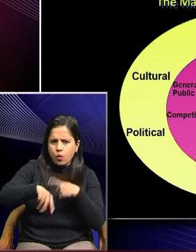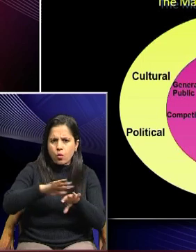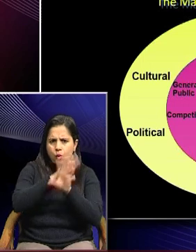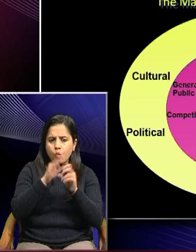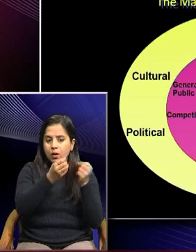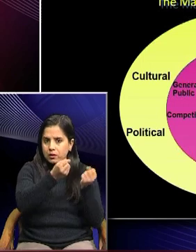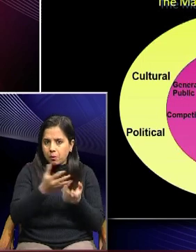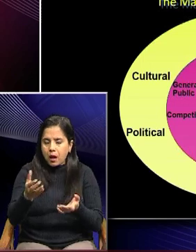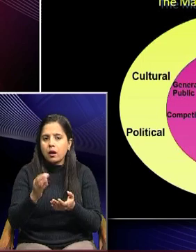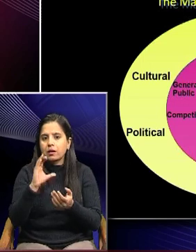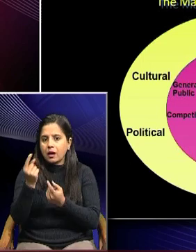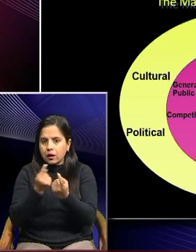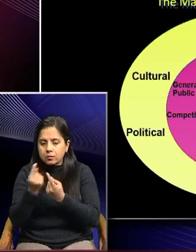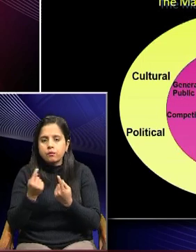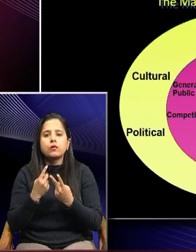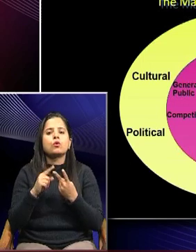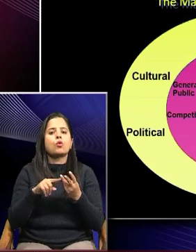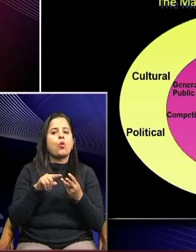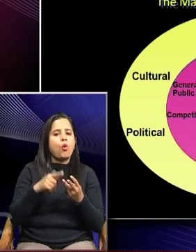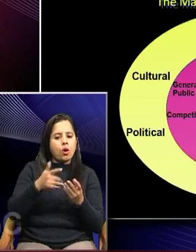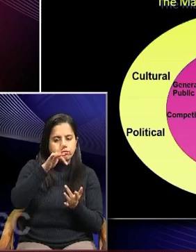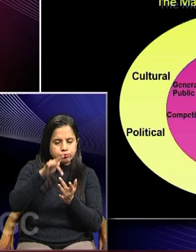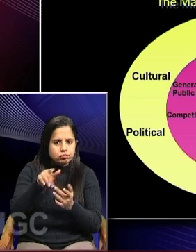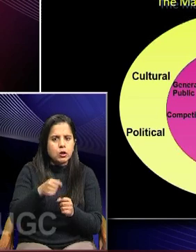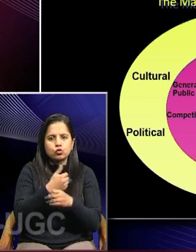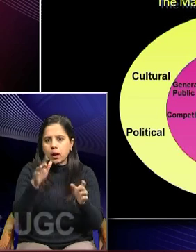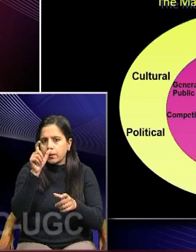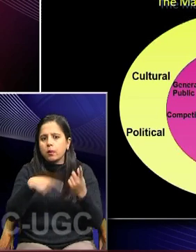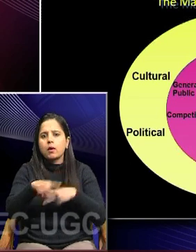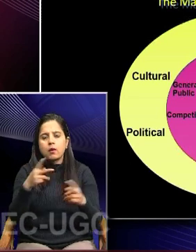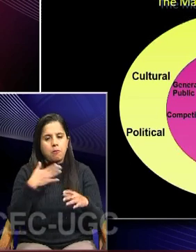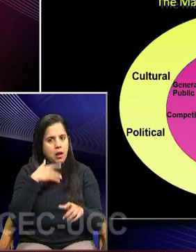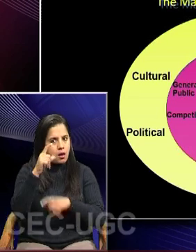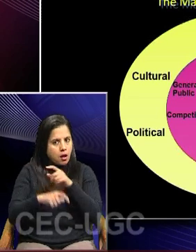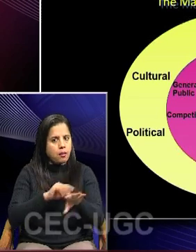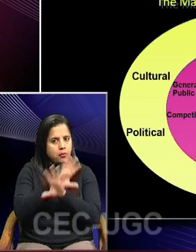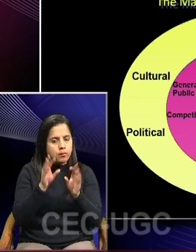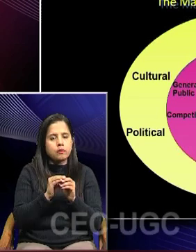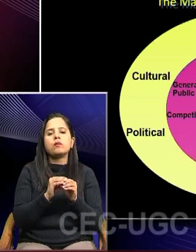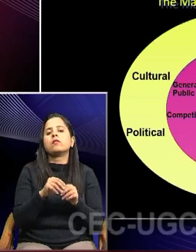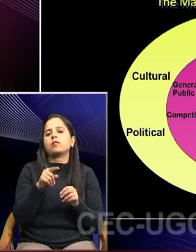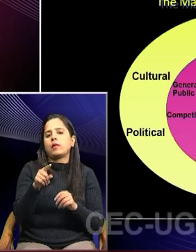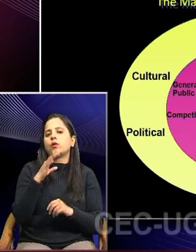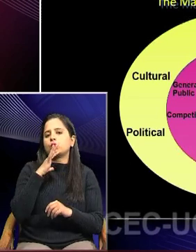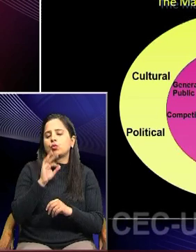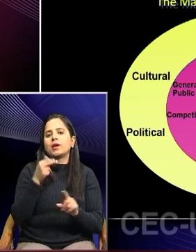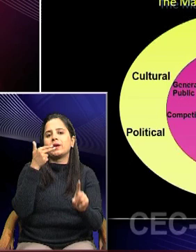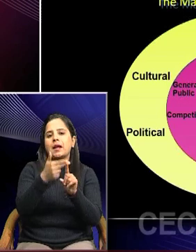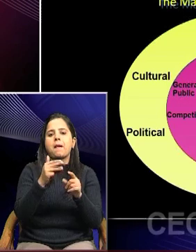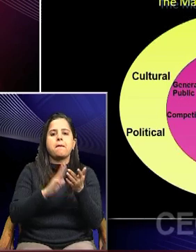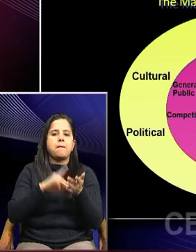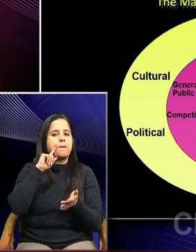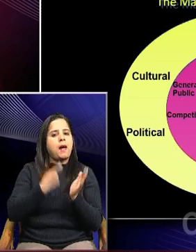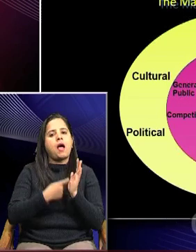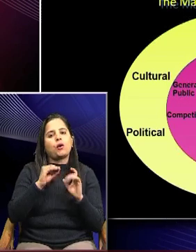supplier, customers, competitors, intermediaries, general public and my company, that would actually be called as